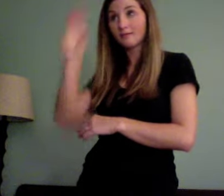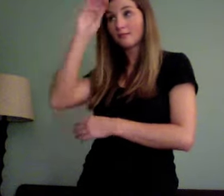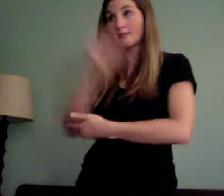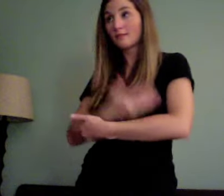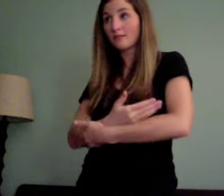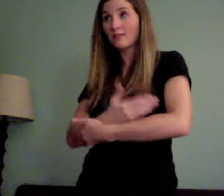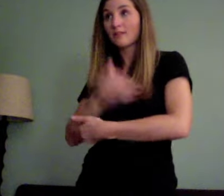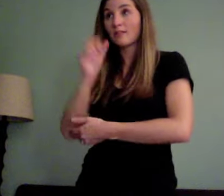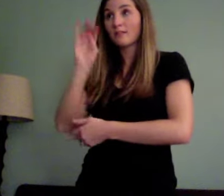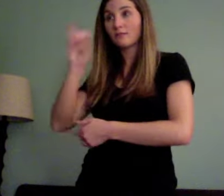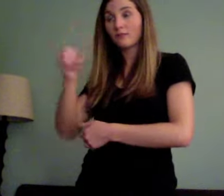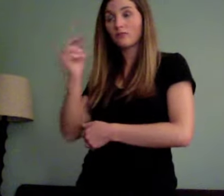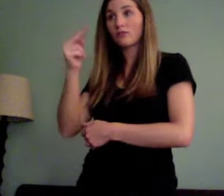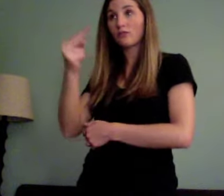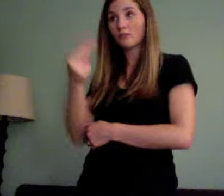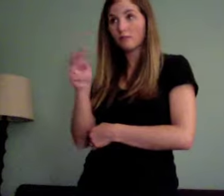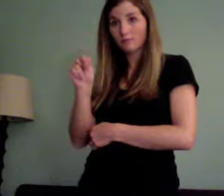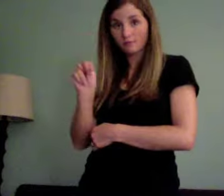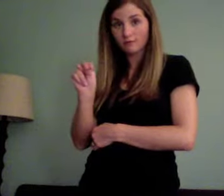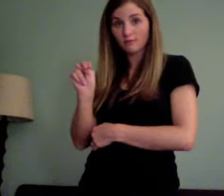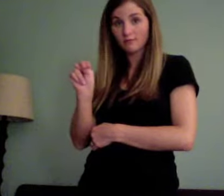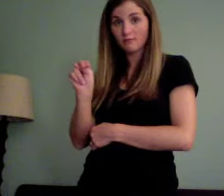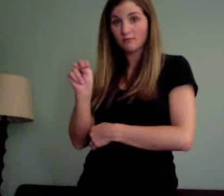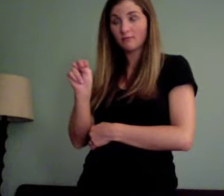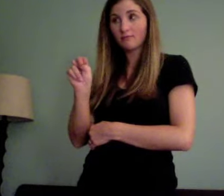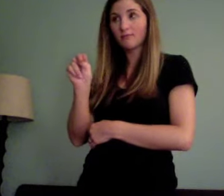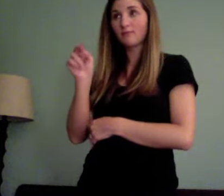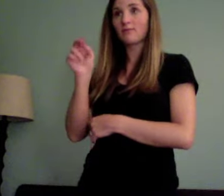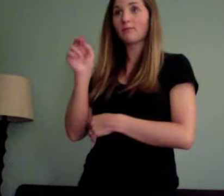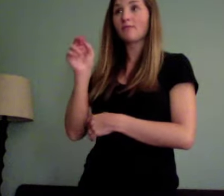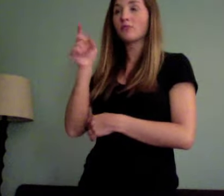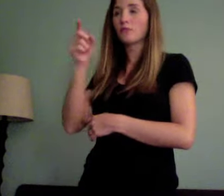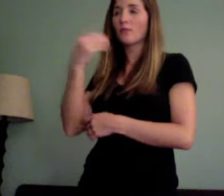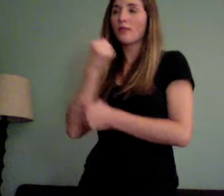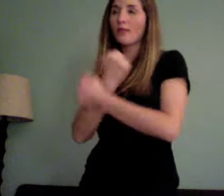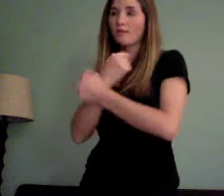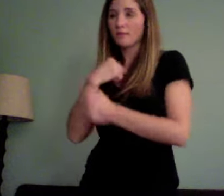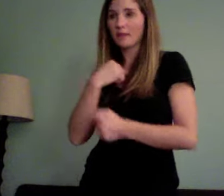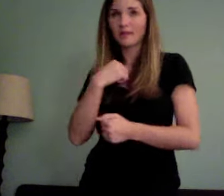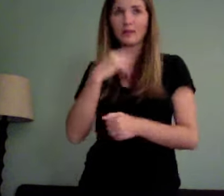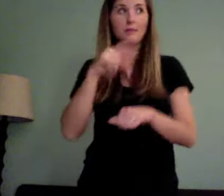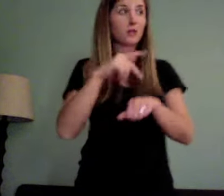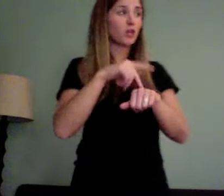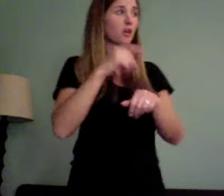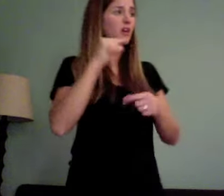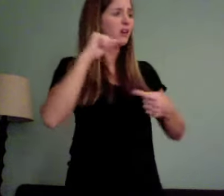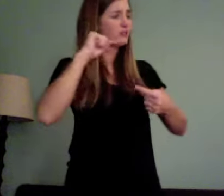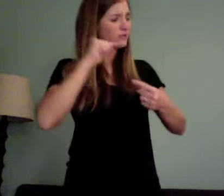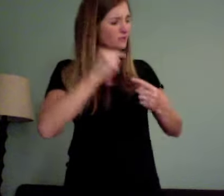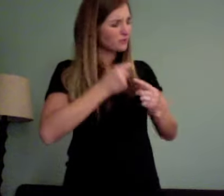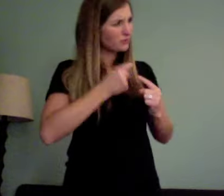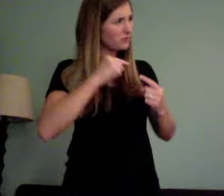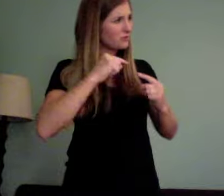Look here. Peter was hurt that Jesus asked the question the third time. know what?